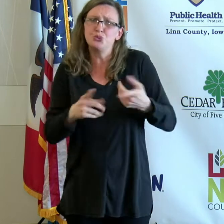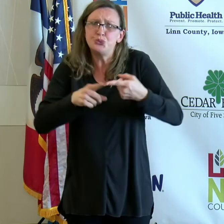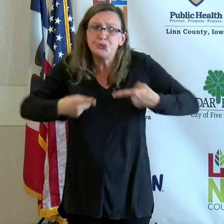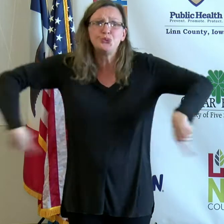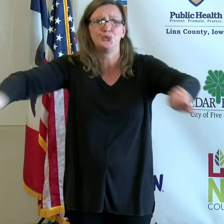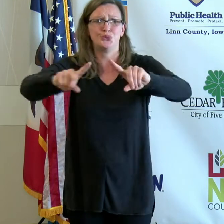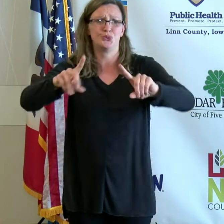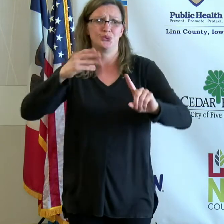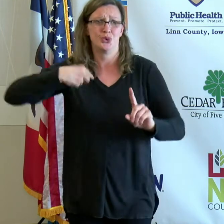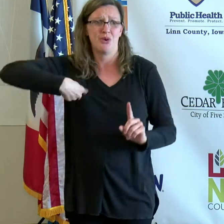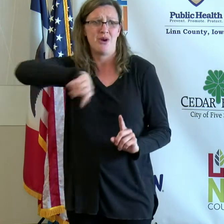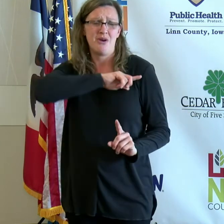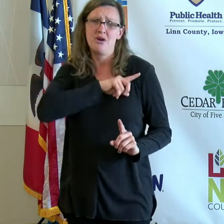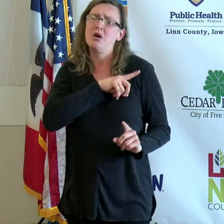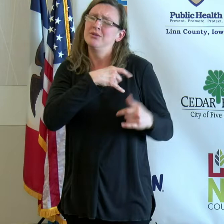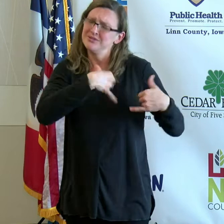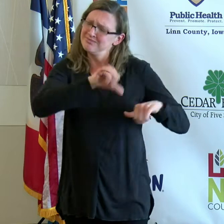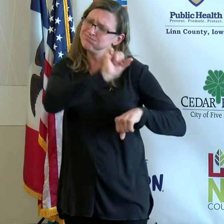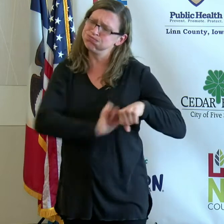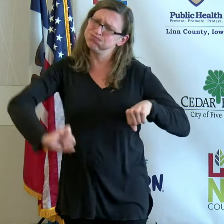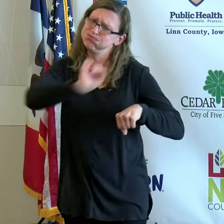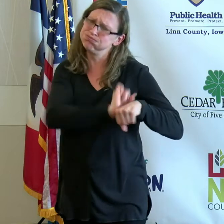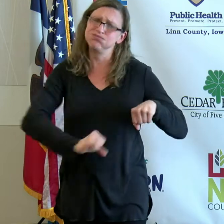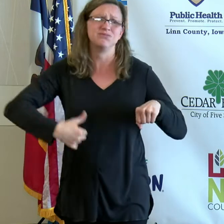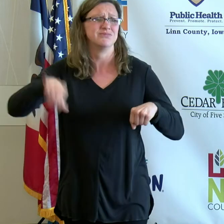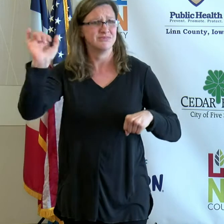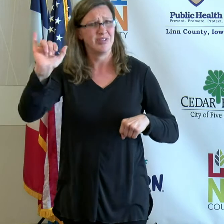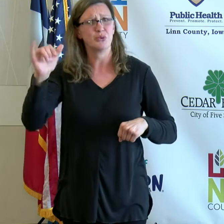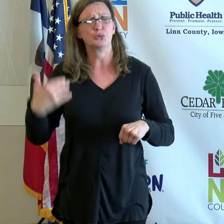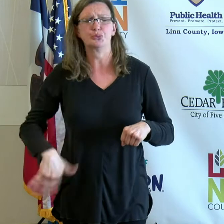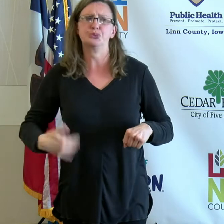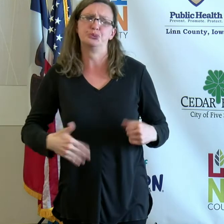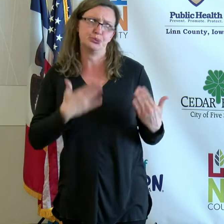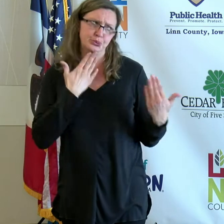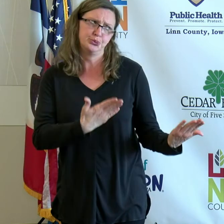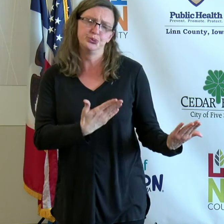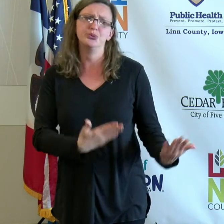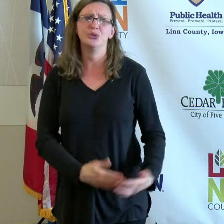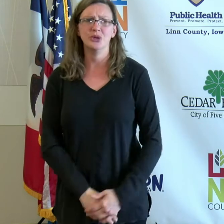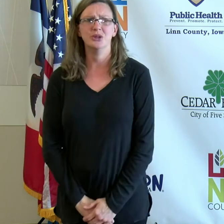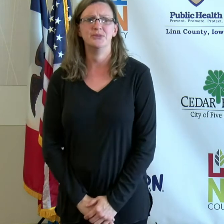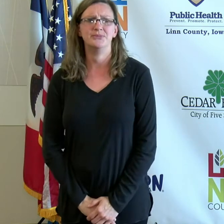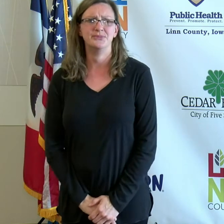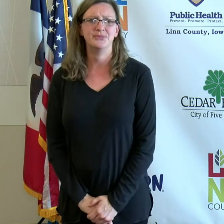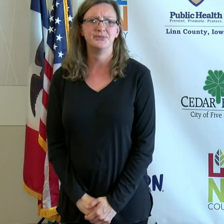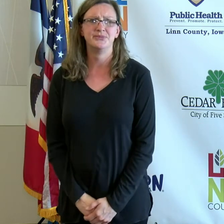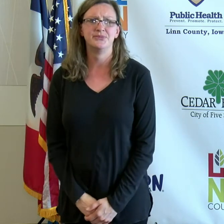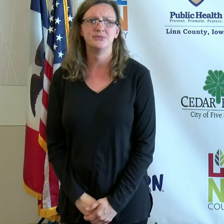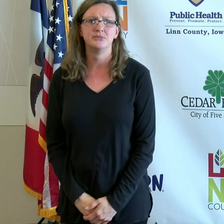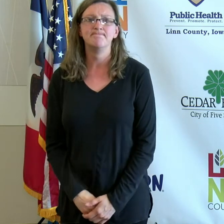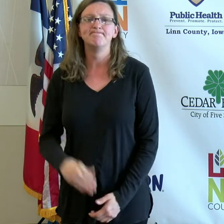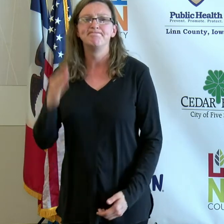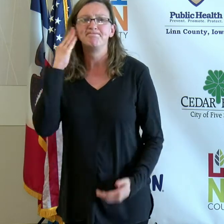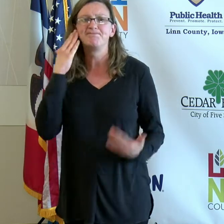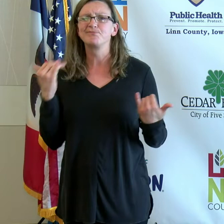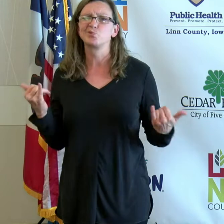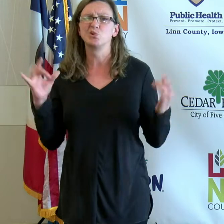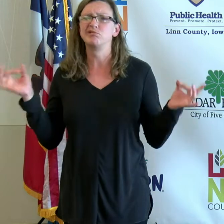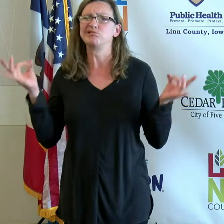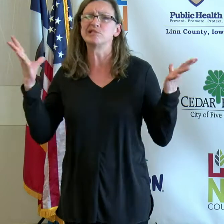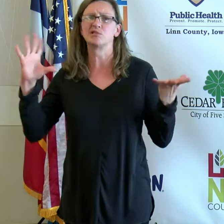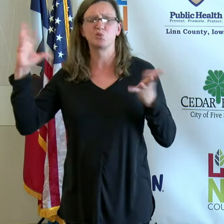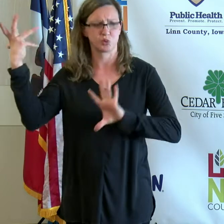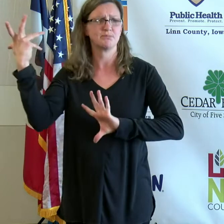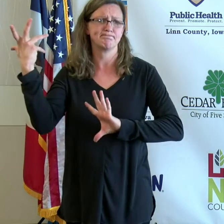those services that we need. I know that this crisis has really impacted a lot of